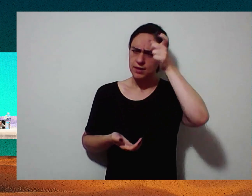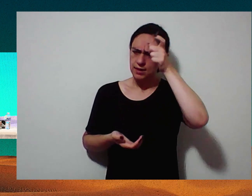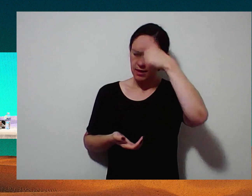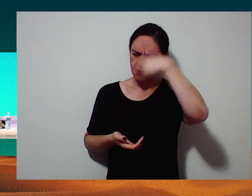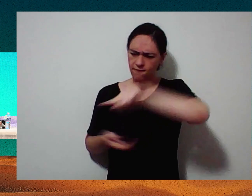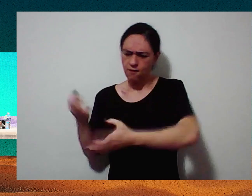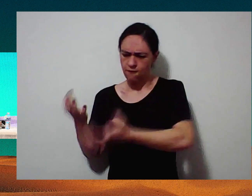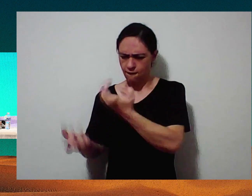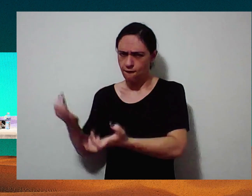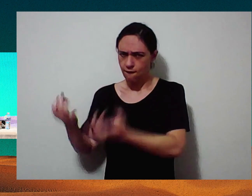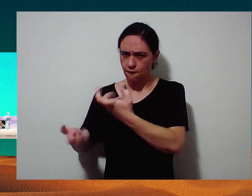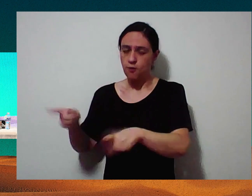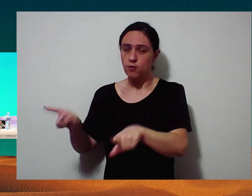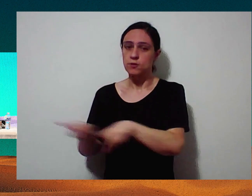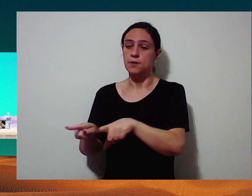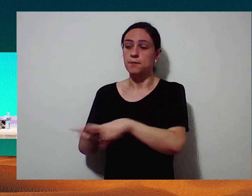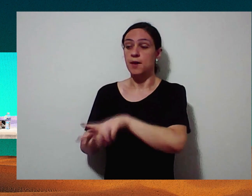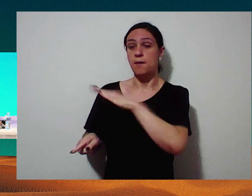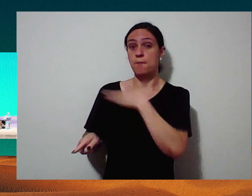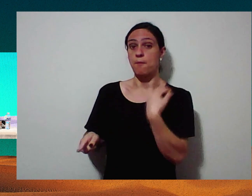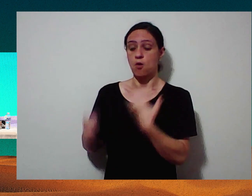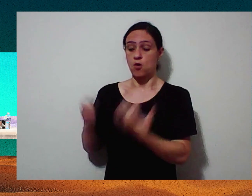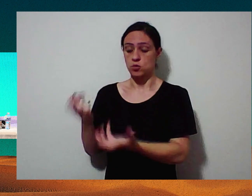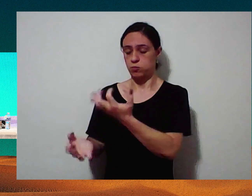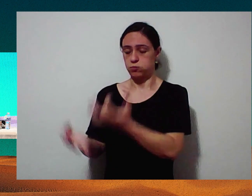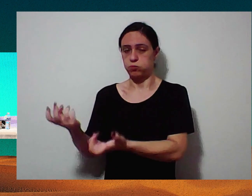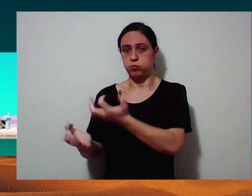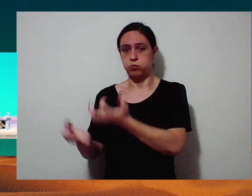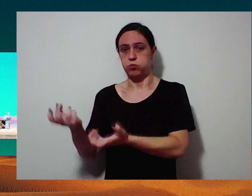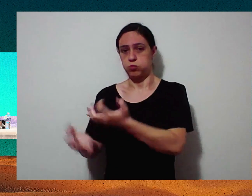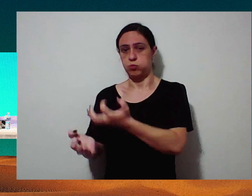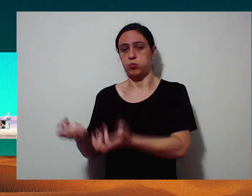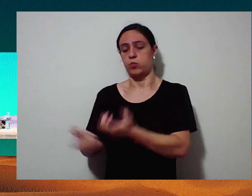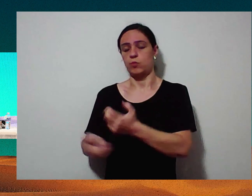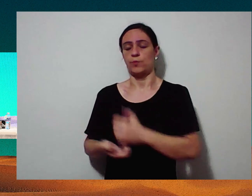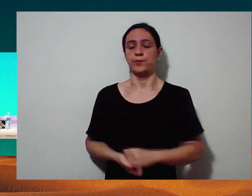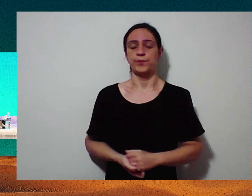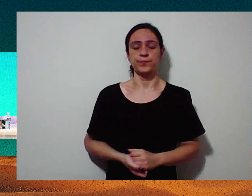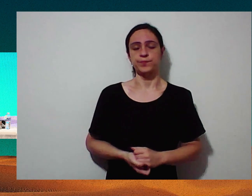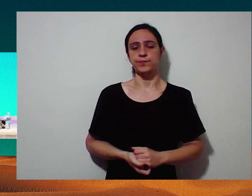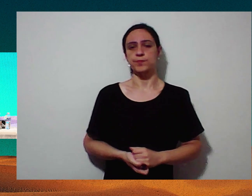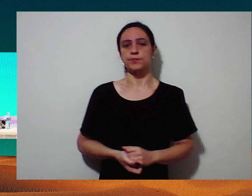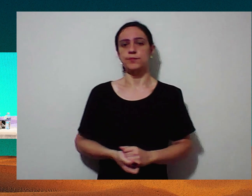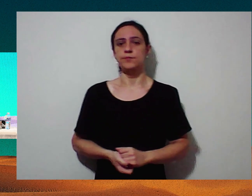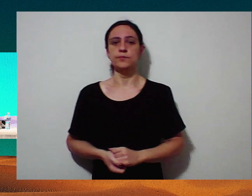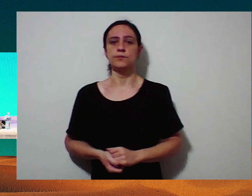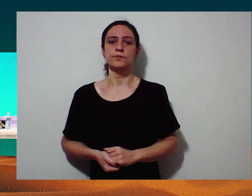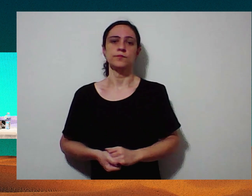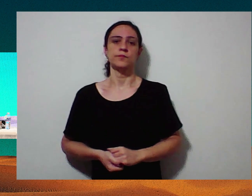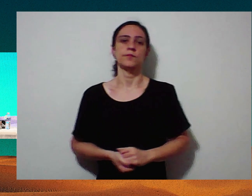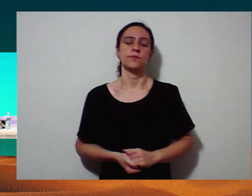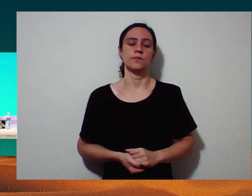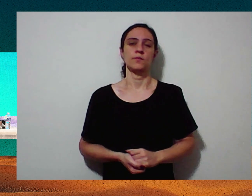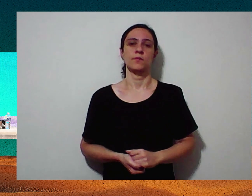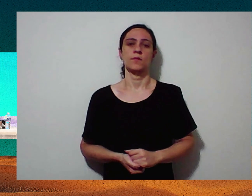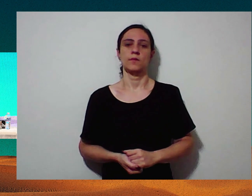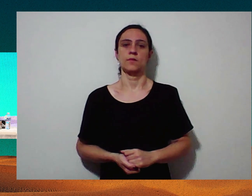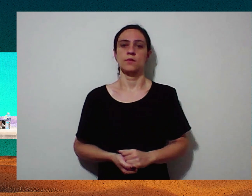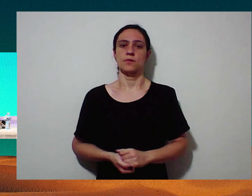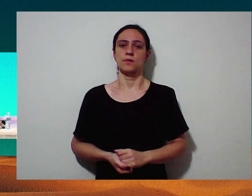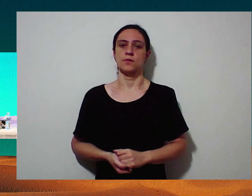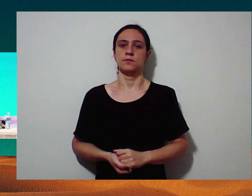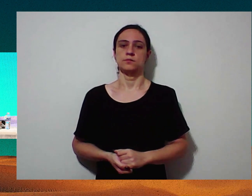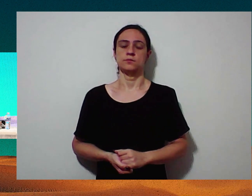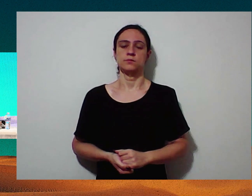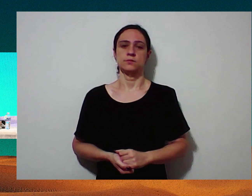será a morte. And the last enemy which he will deal with, which is not Satan, which was already sent to the lake of fire, is A death.